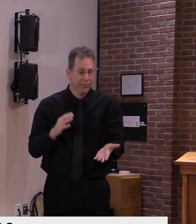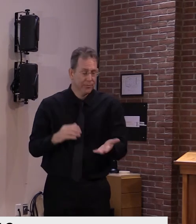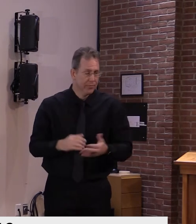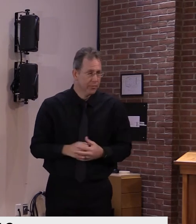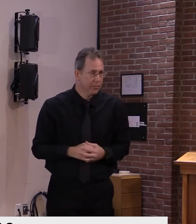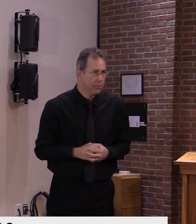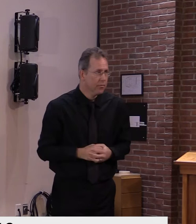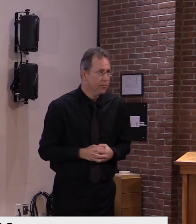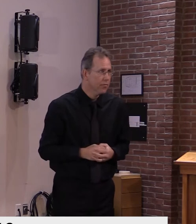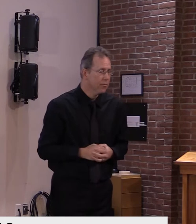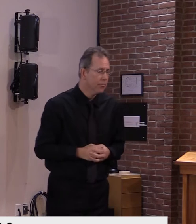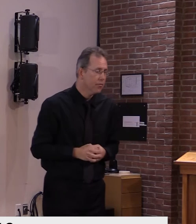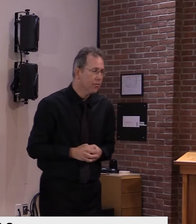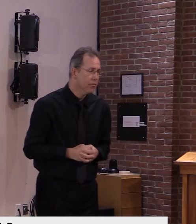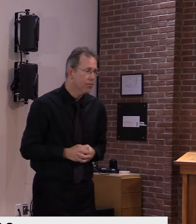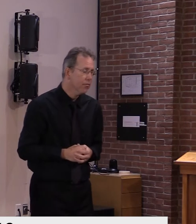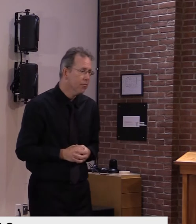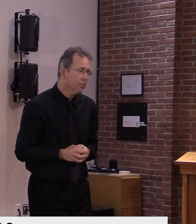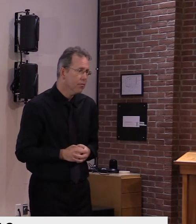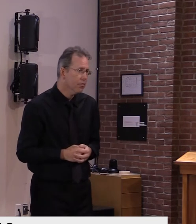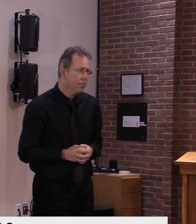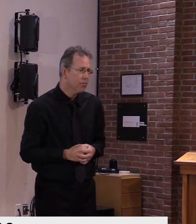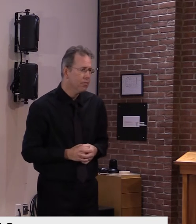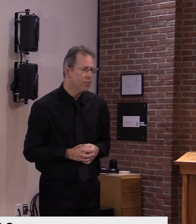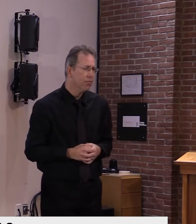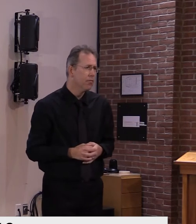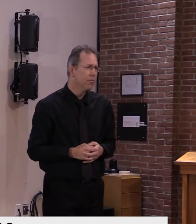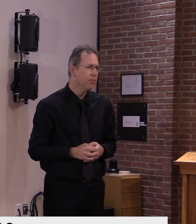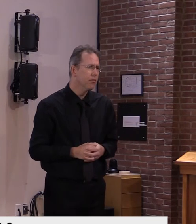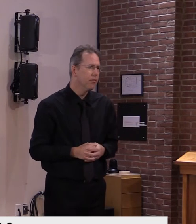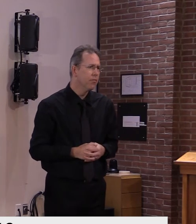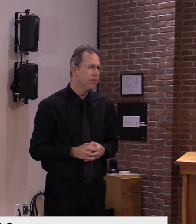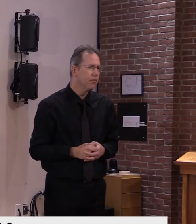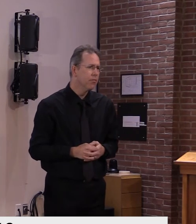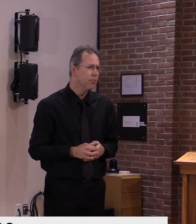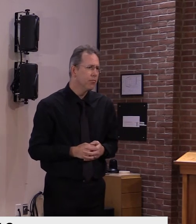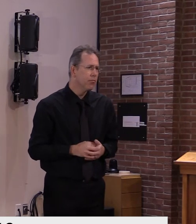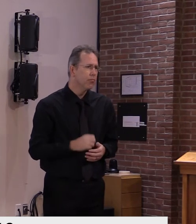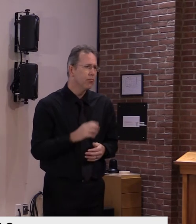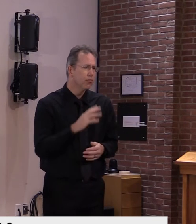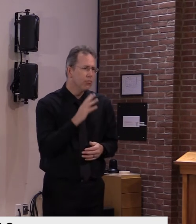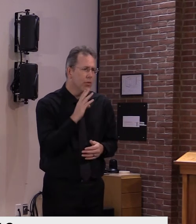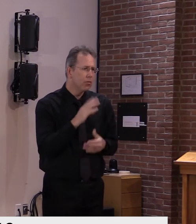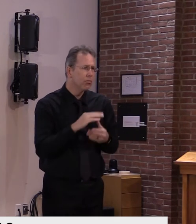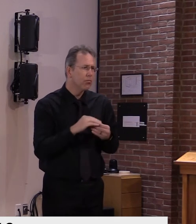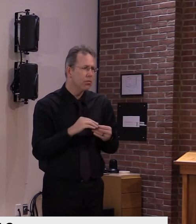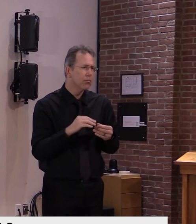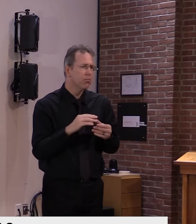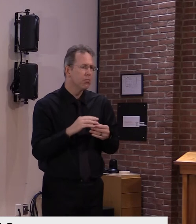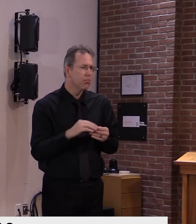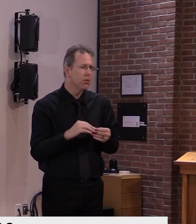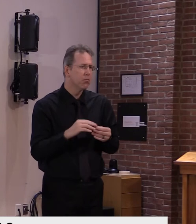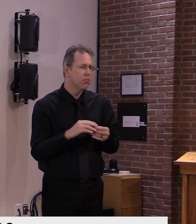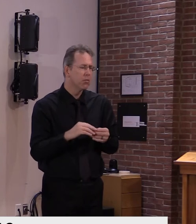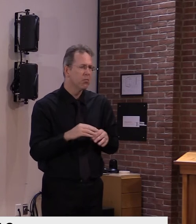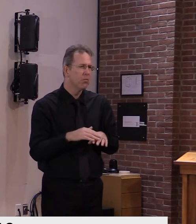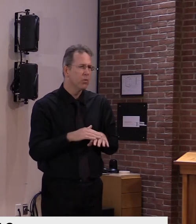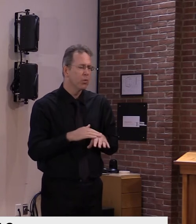Governor, it sounds like in the medium term, like in the coming